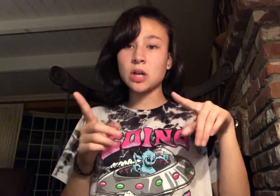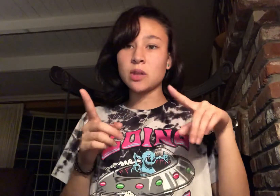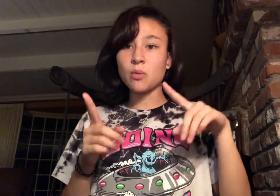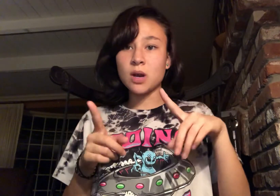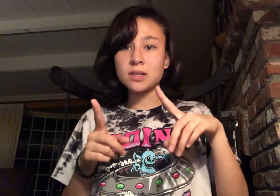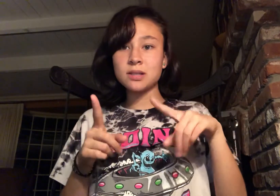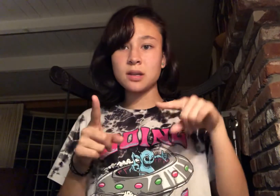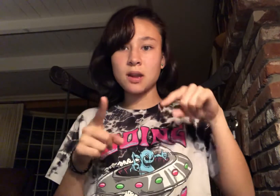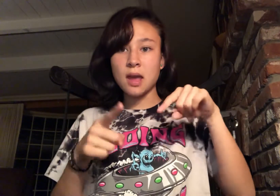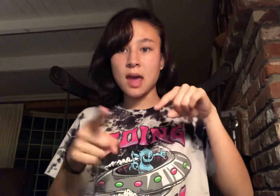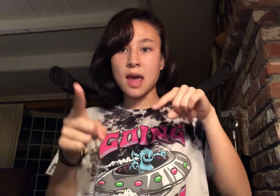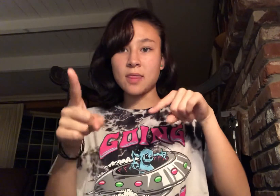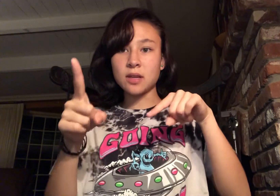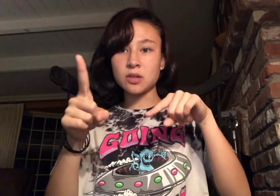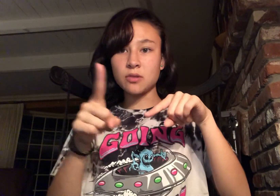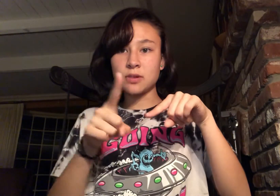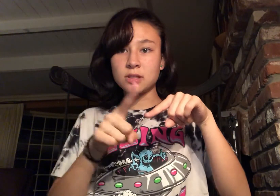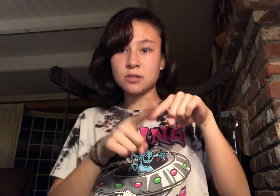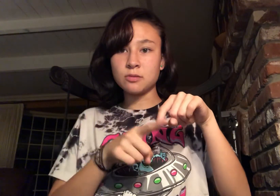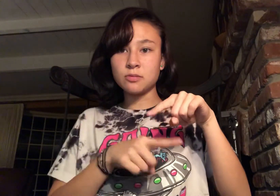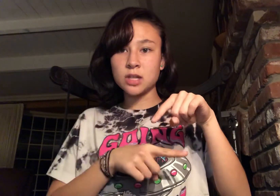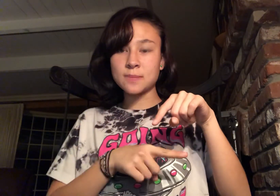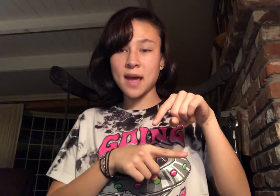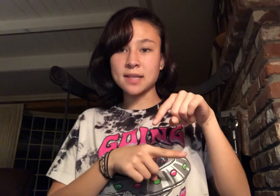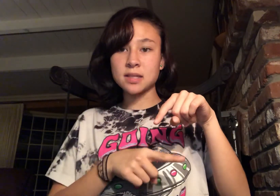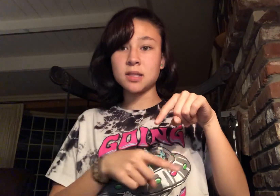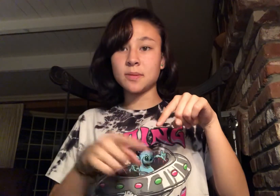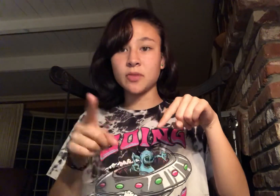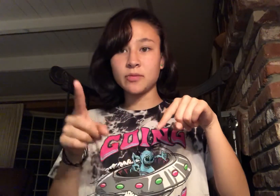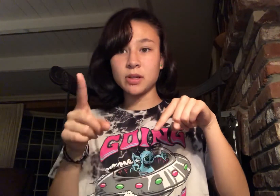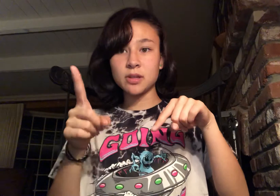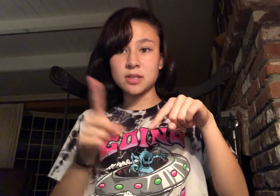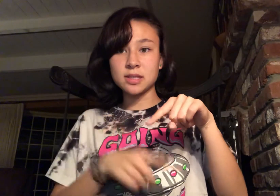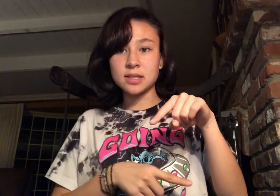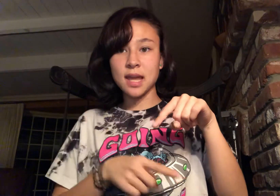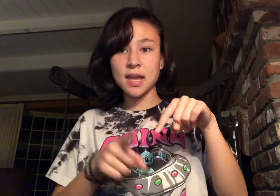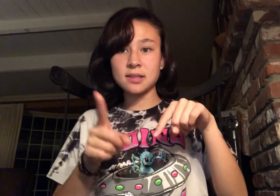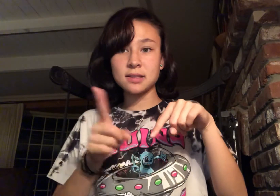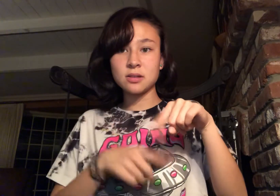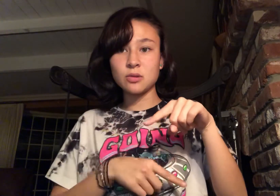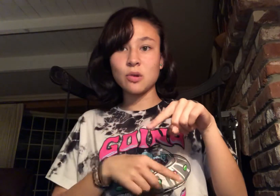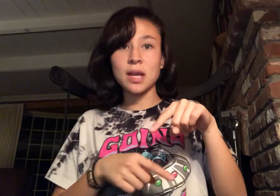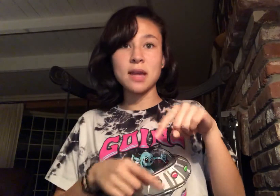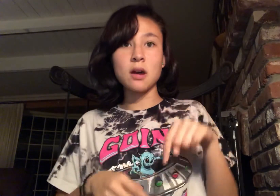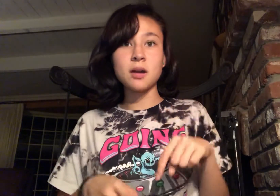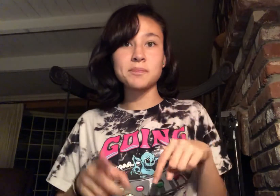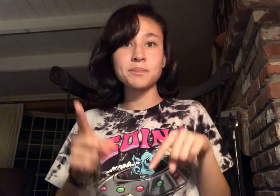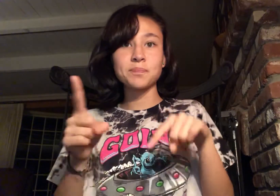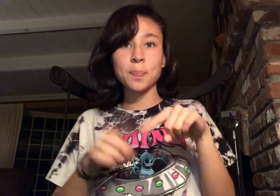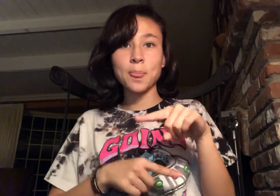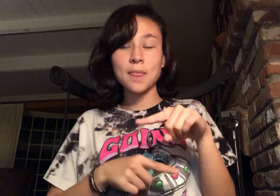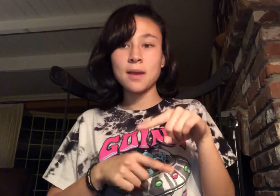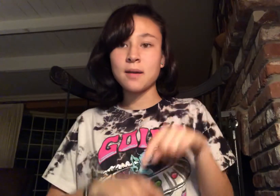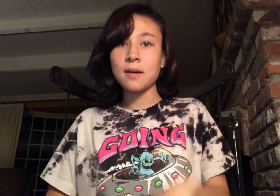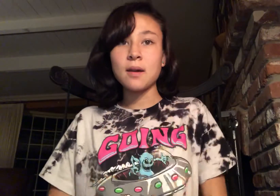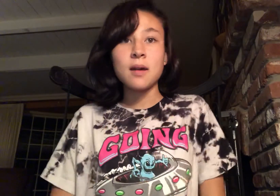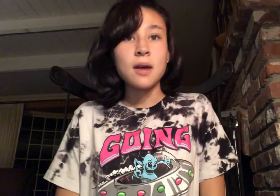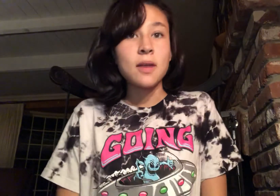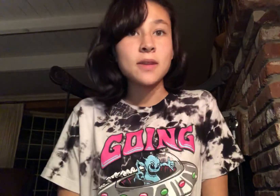the 1, and then you're going to brush past the tip of your finger. This is can't or cannot. The